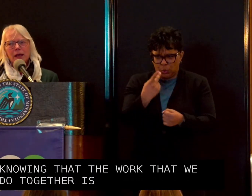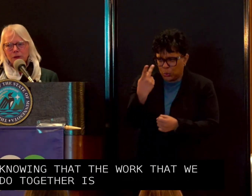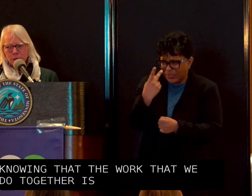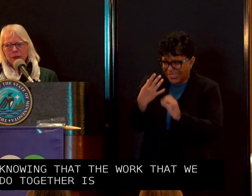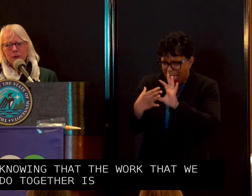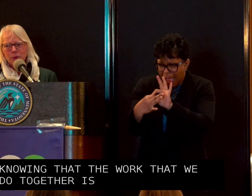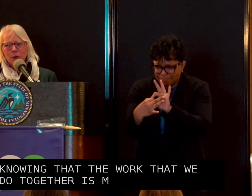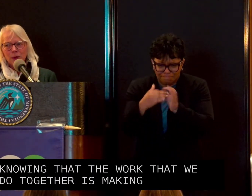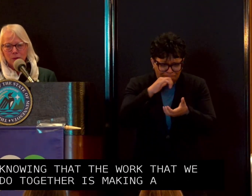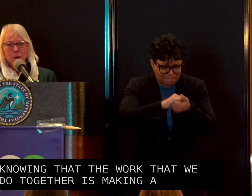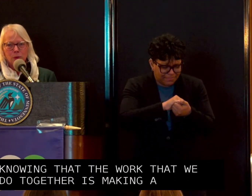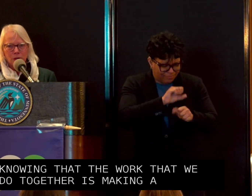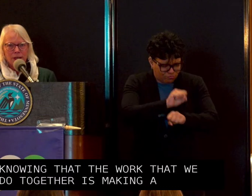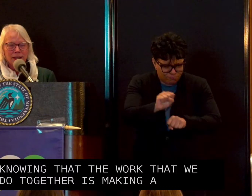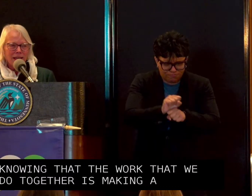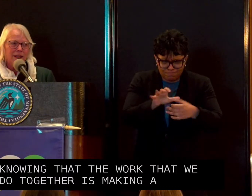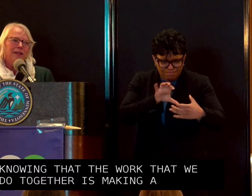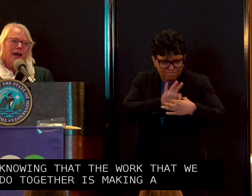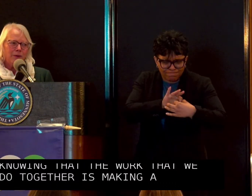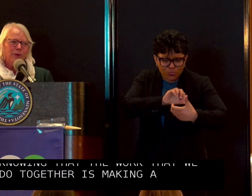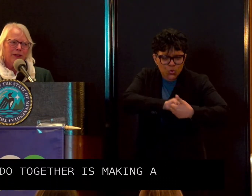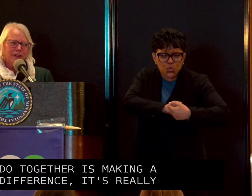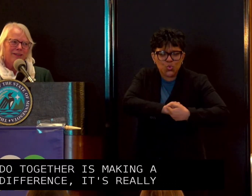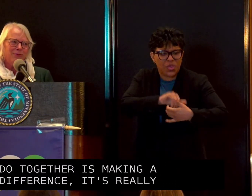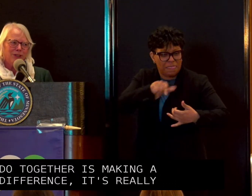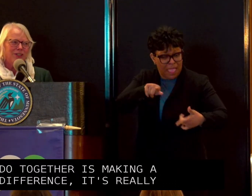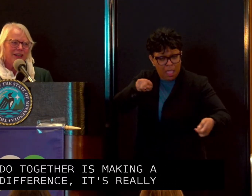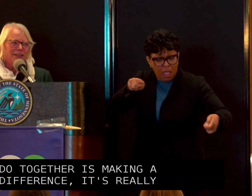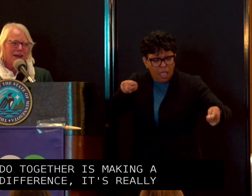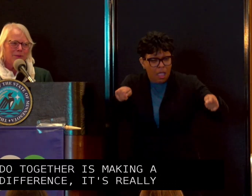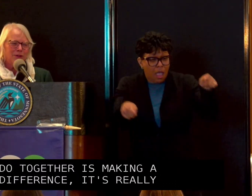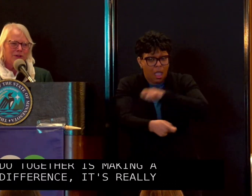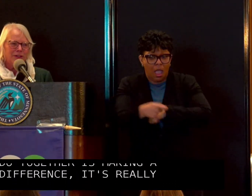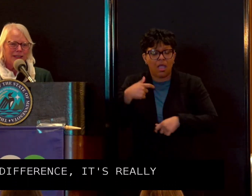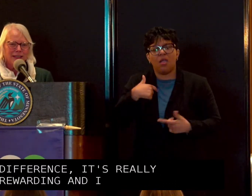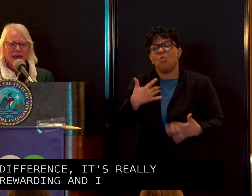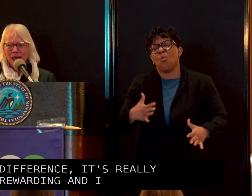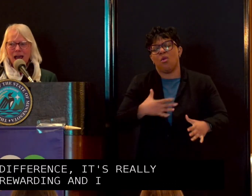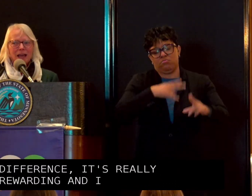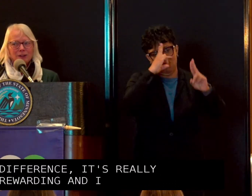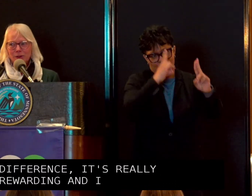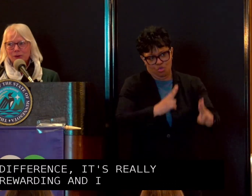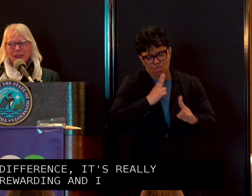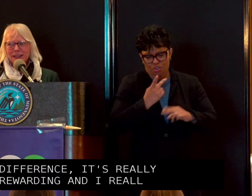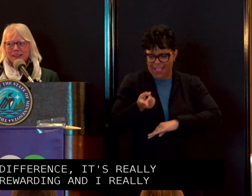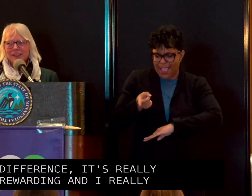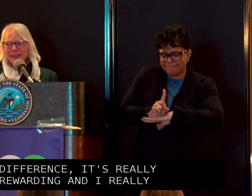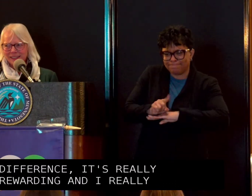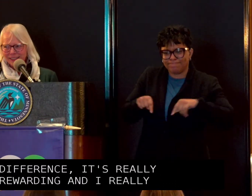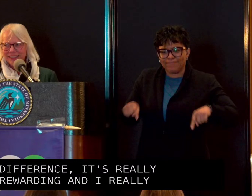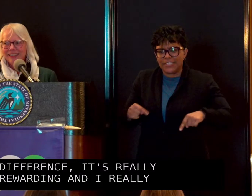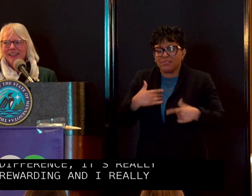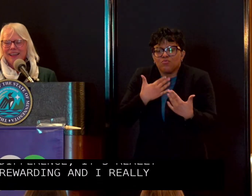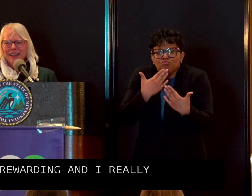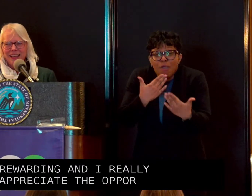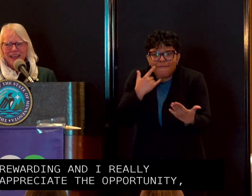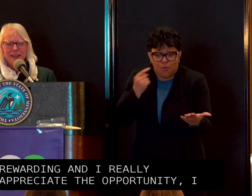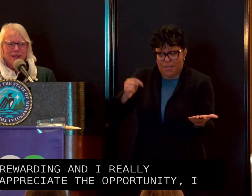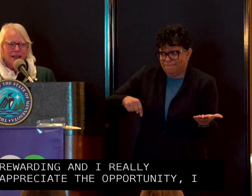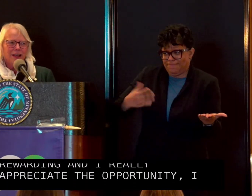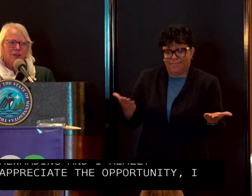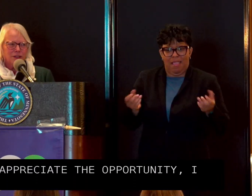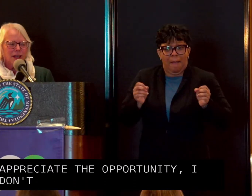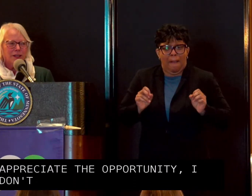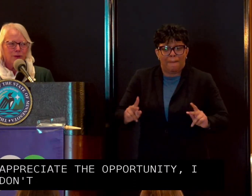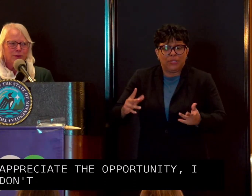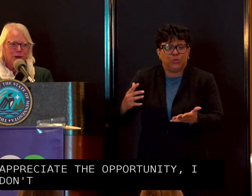difference, it's really rewarding, and I really appreciate the opportunity. I don't take it lightly,